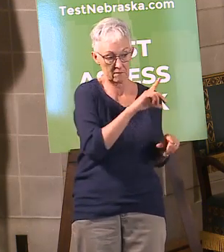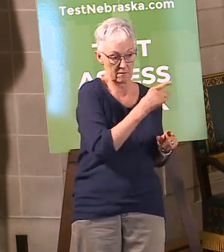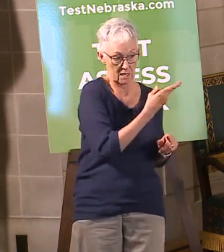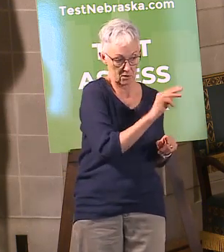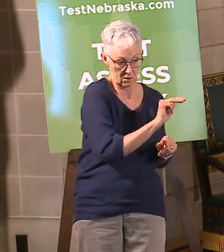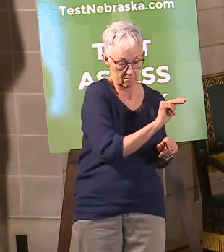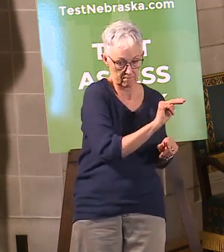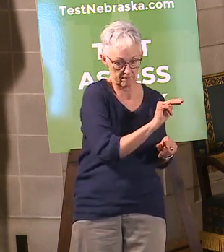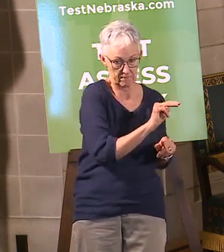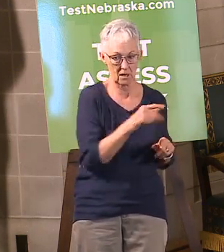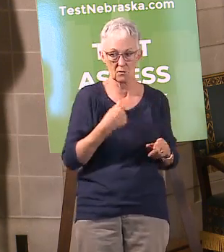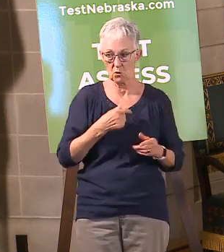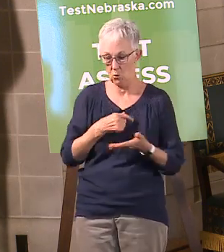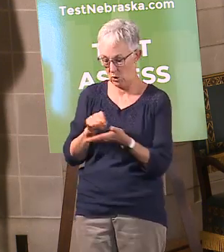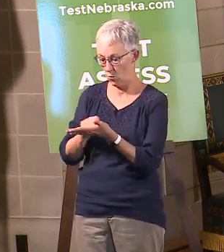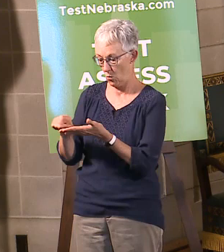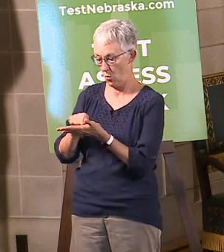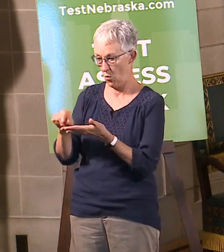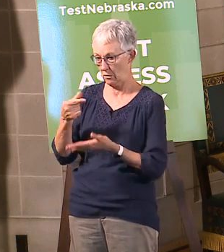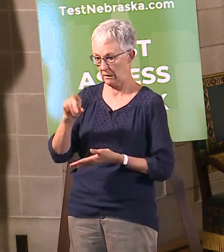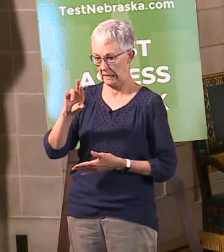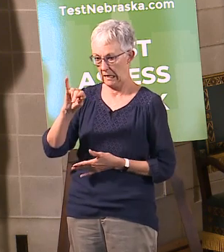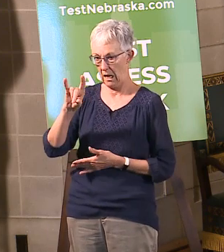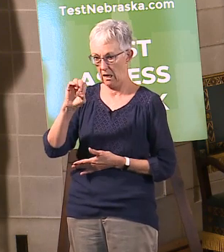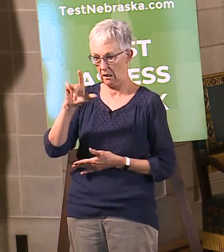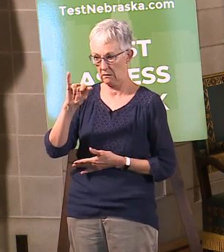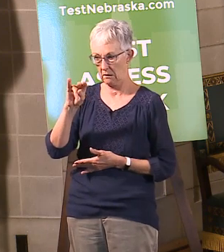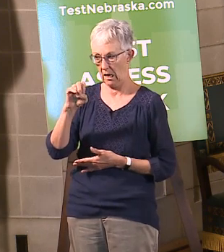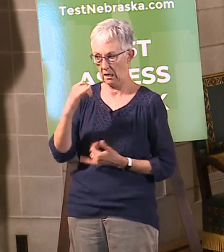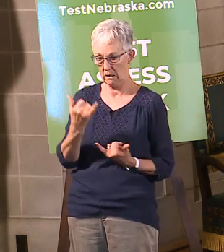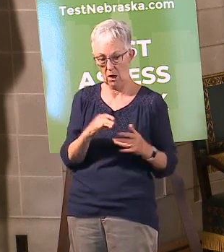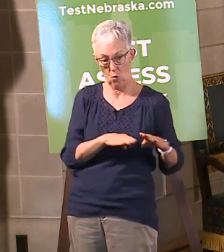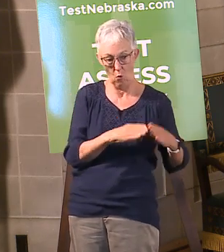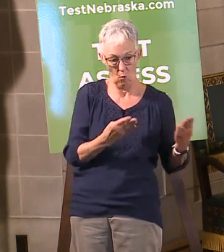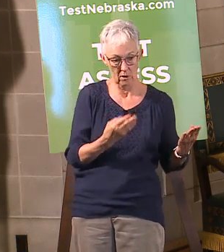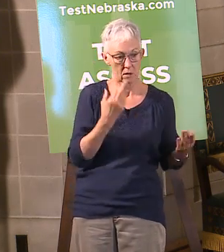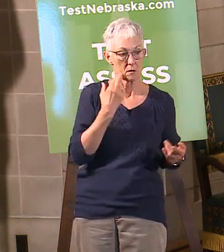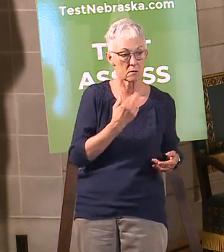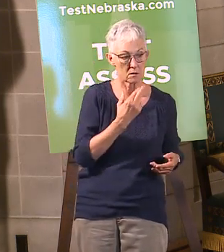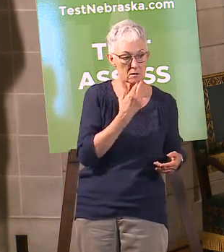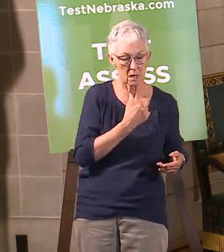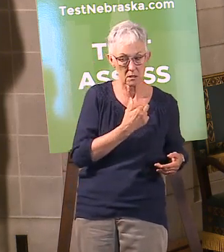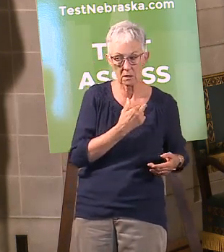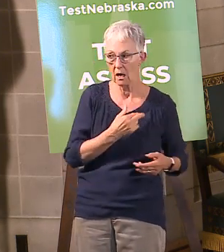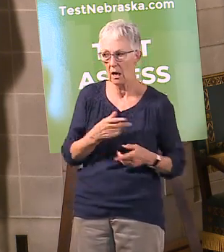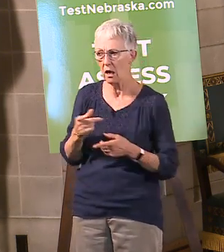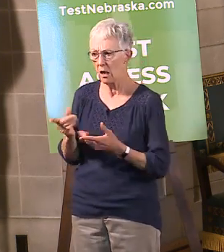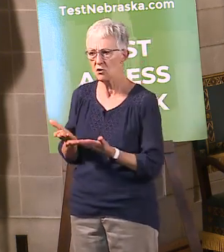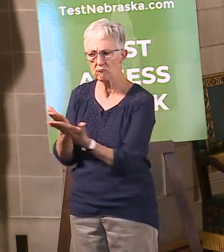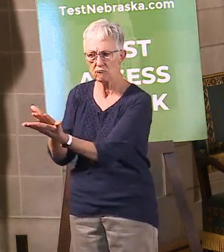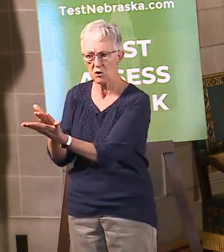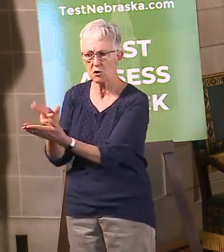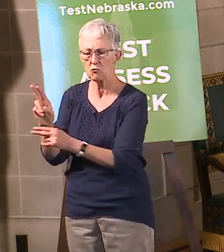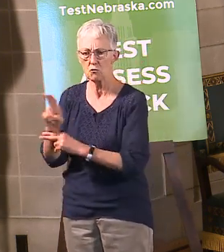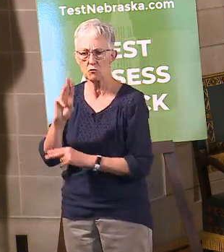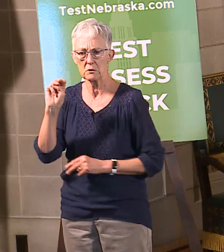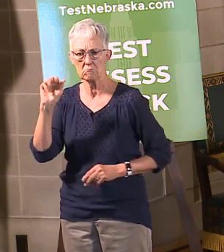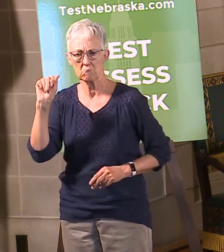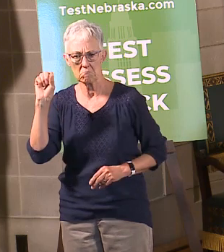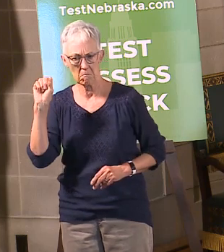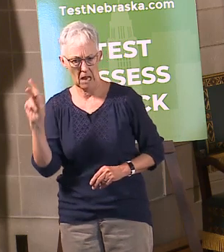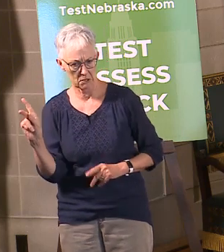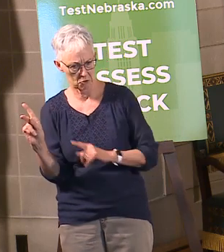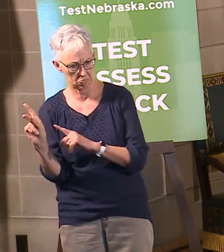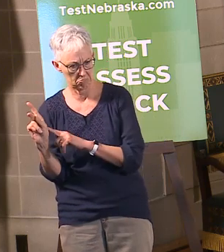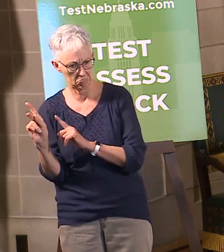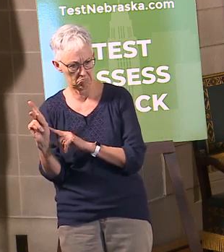masks. So that is a guideline, but we're expecting people to follow that. What we didn't want is that to actually